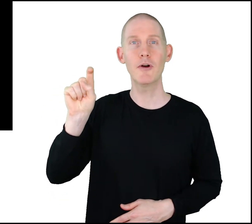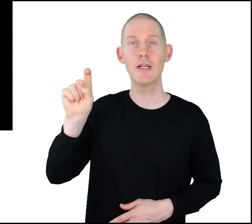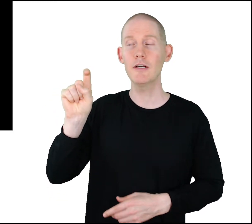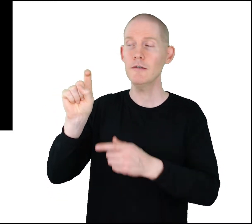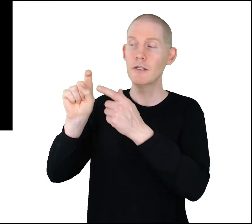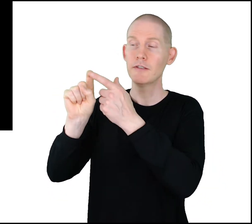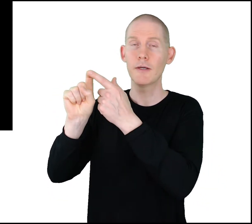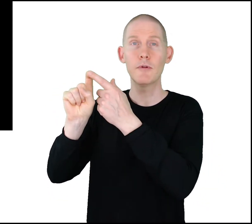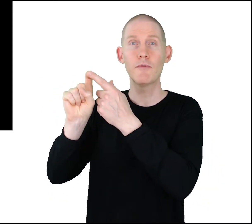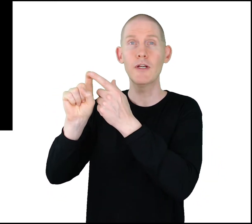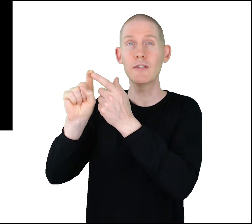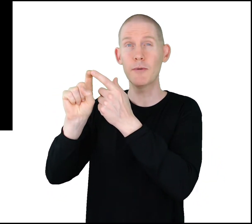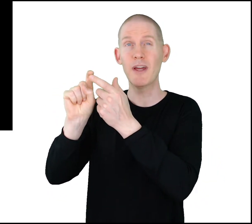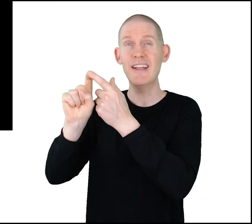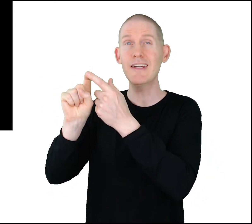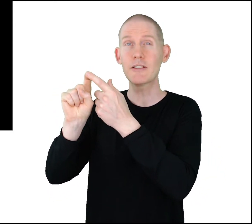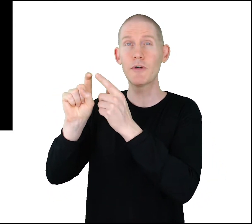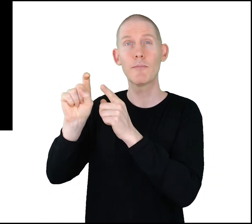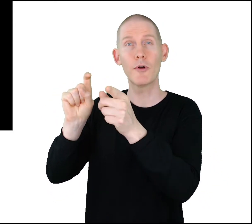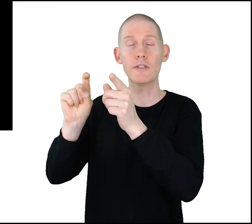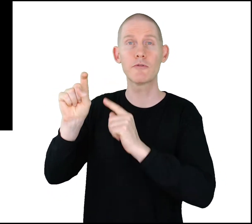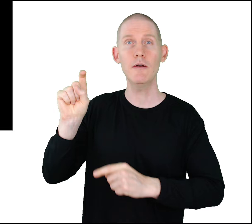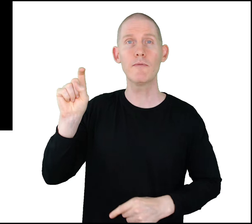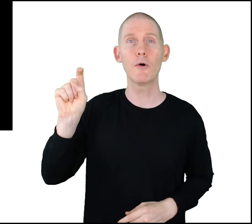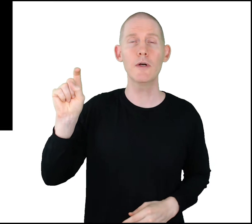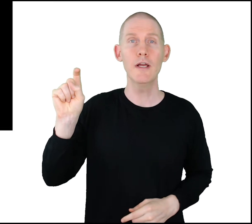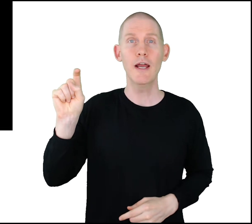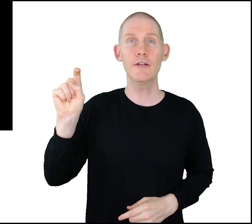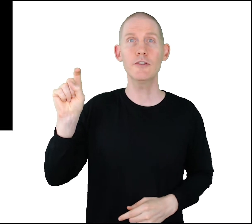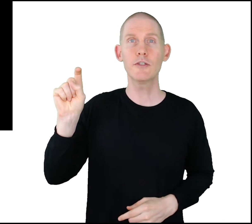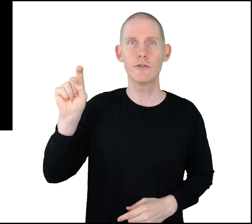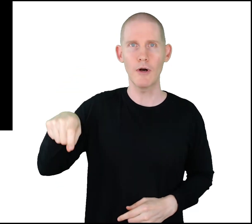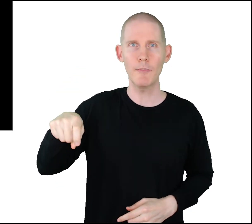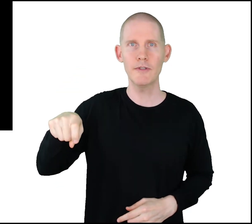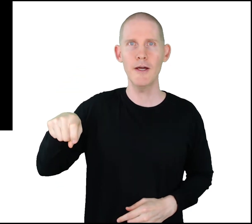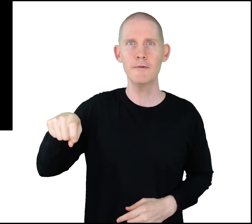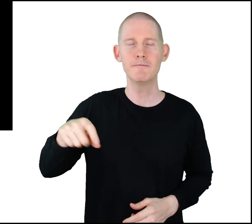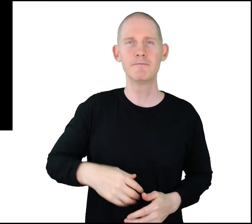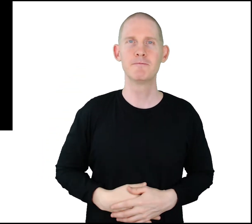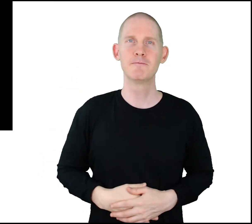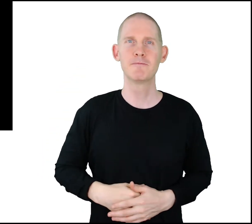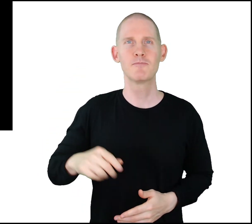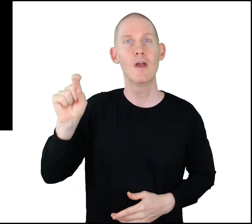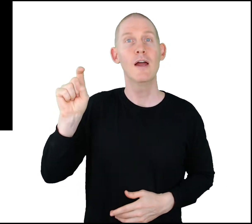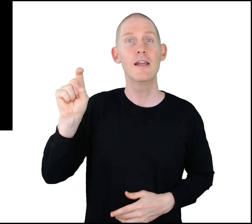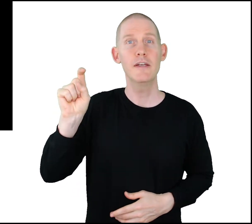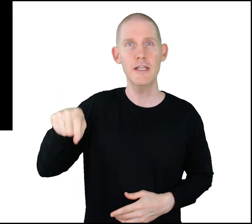here, tip of the finger, tip of that index finger pointing straight forward, and just drop it down. Need.